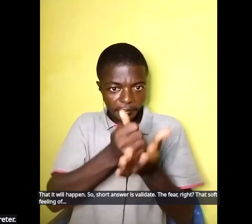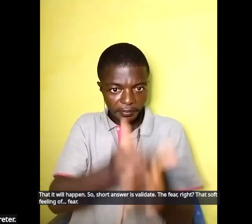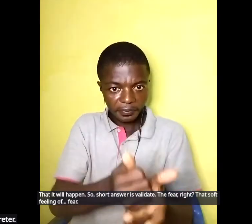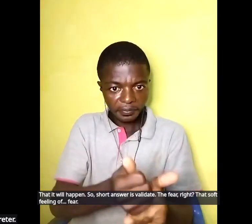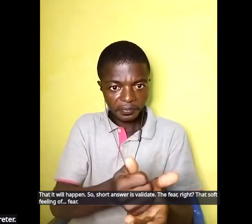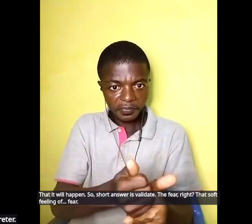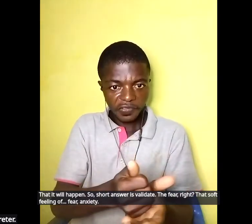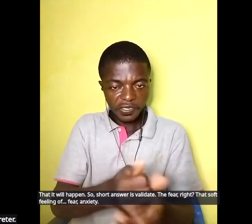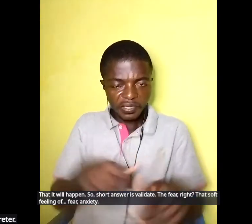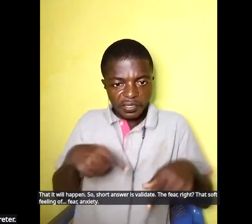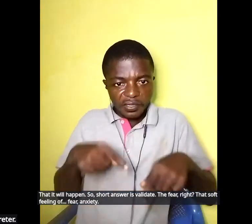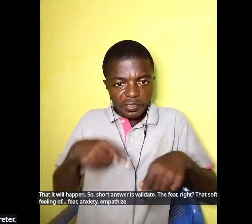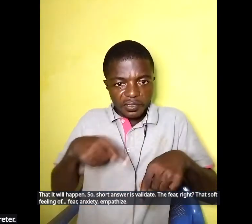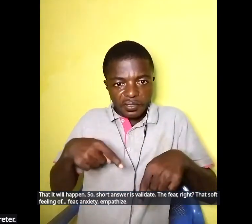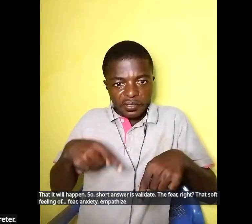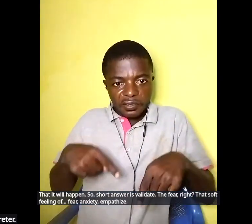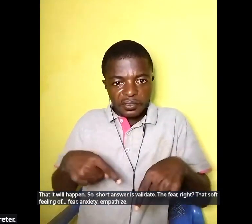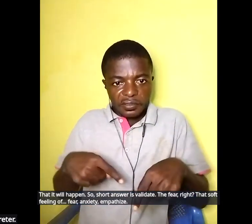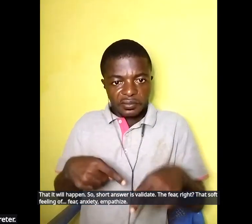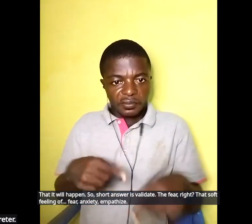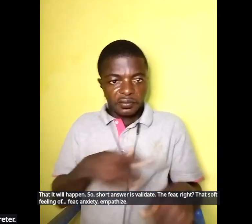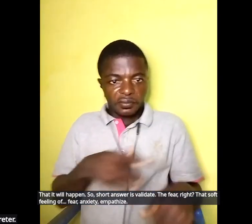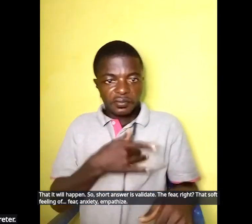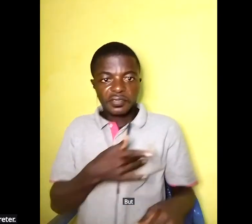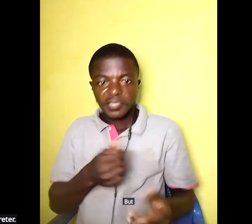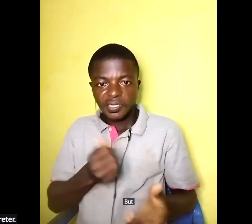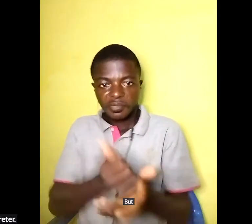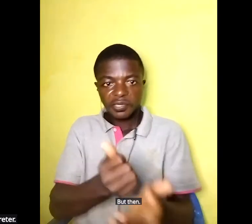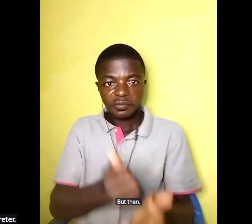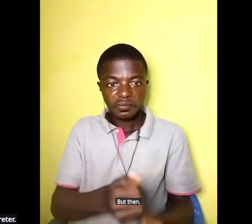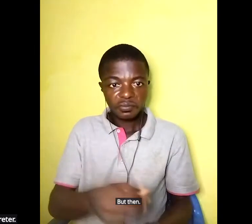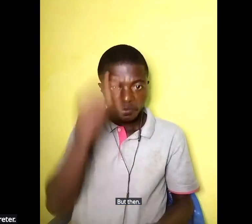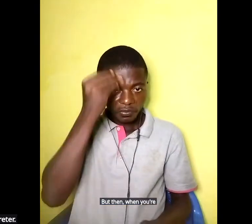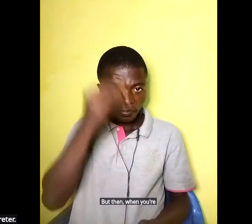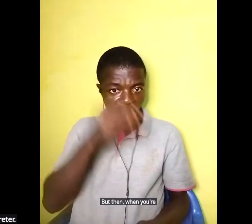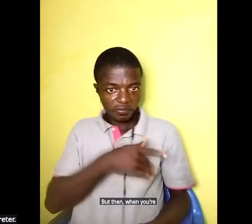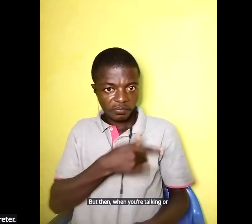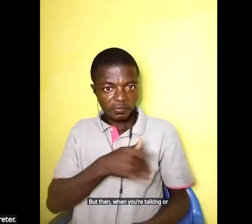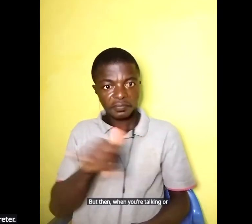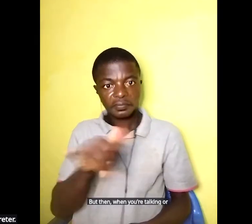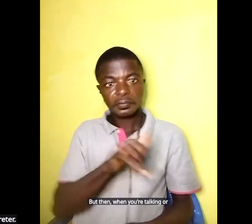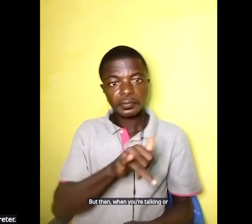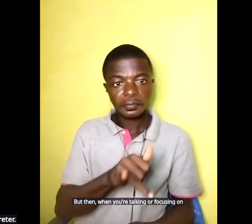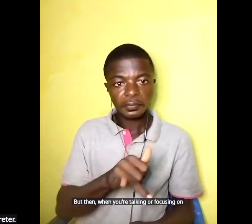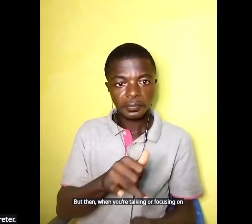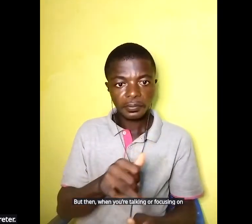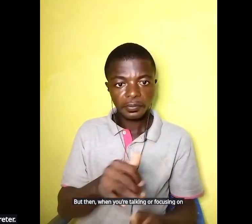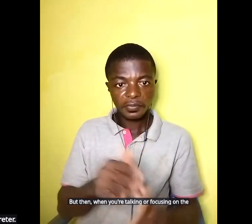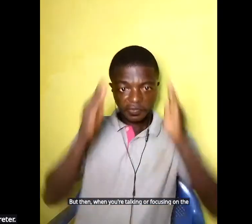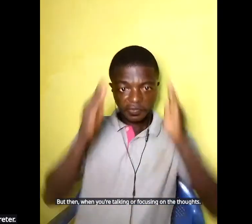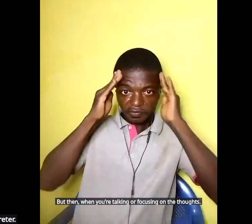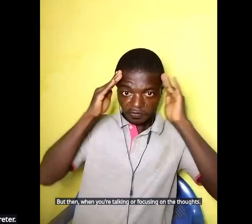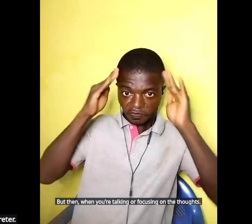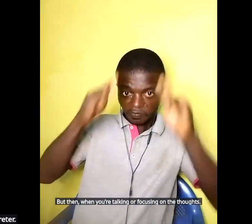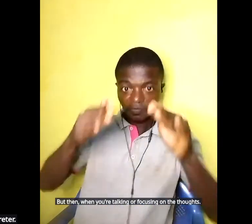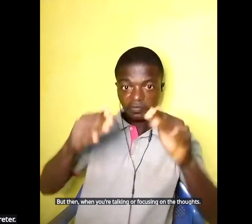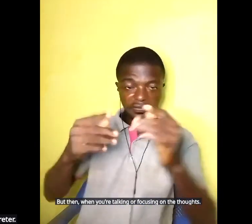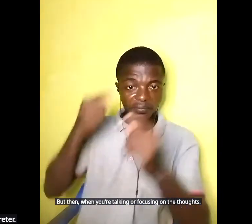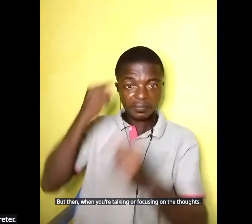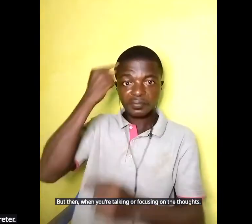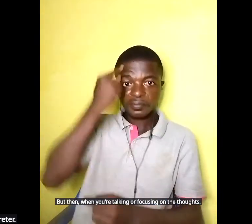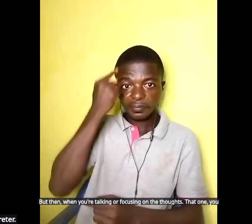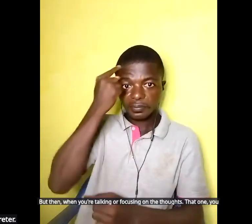anxiety, empathize. But then when you're talking or focusing on the thoughts, that one, you're